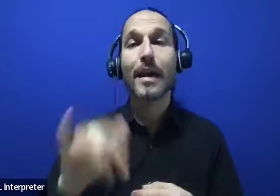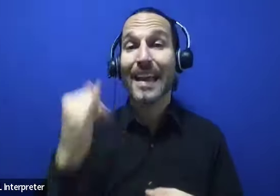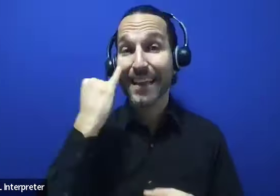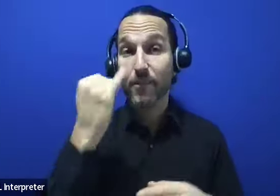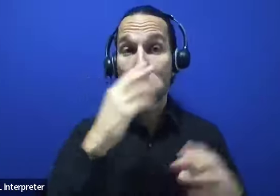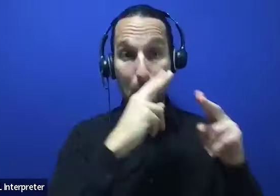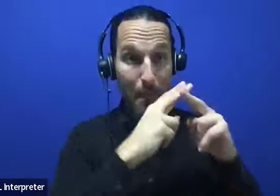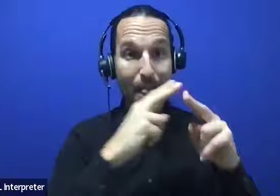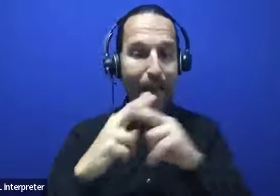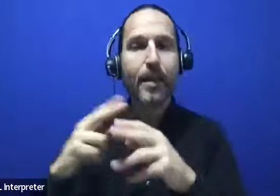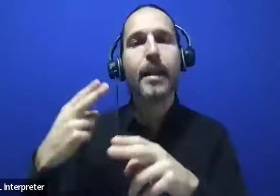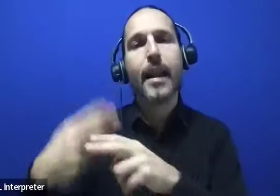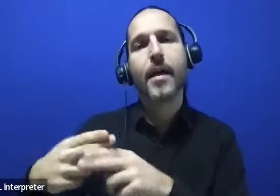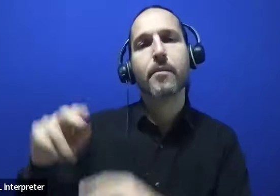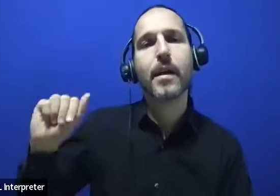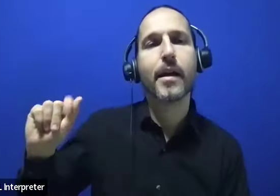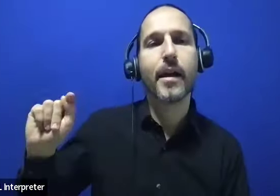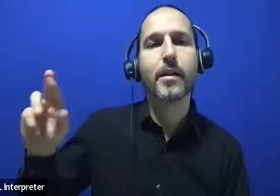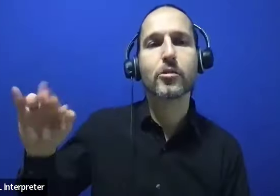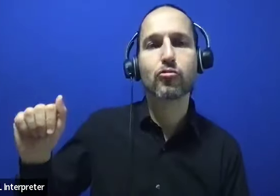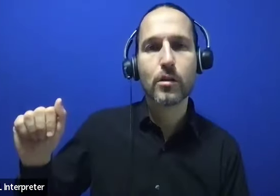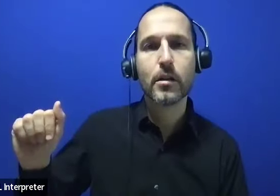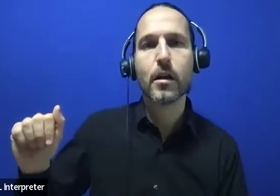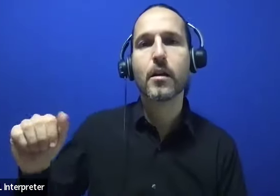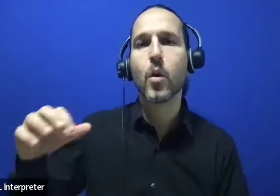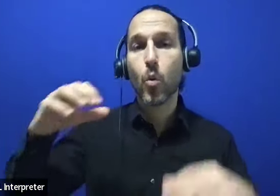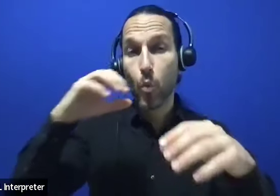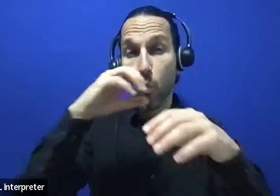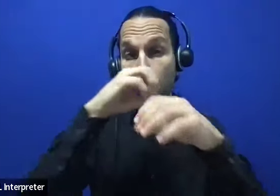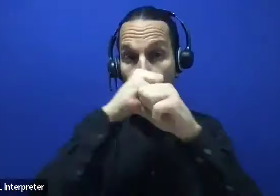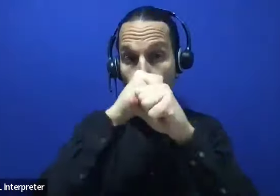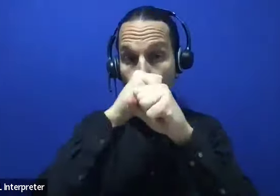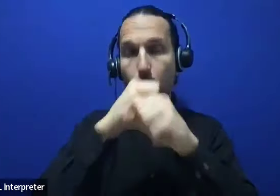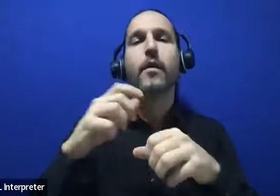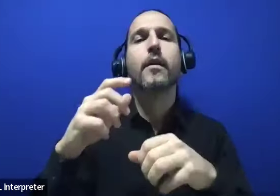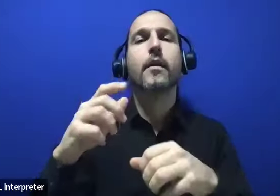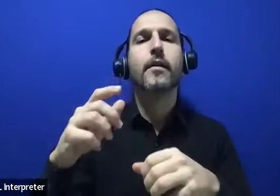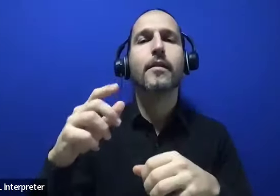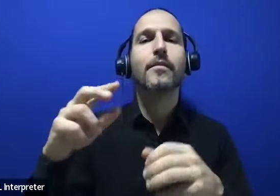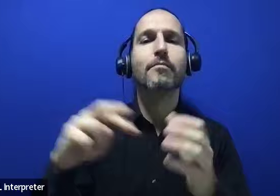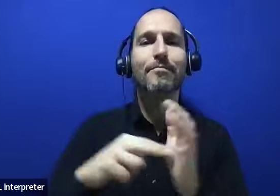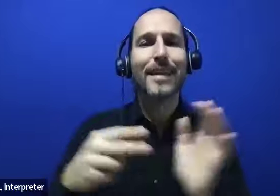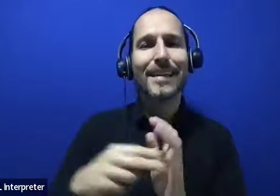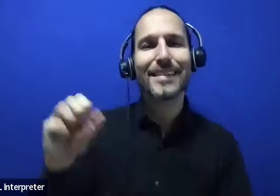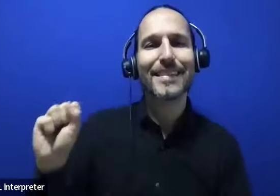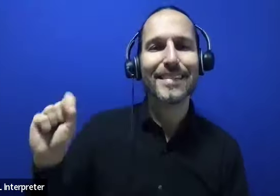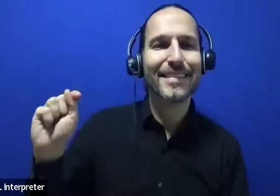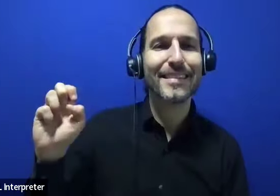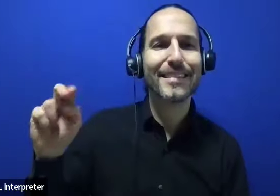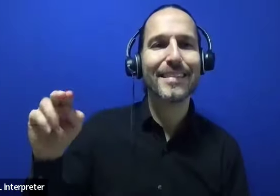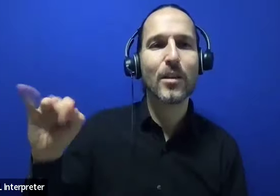atresia. Narrowing of the passages is called stenosis. Choanal atresia occurs by half